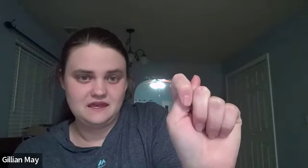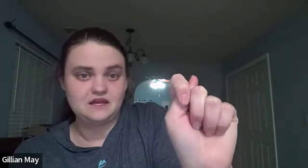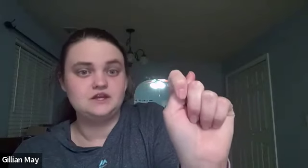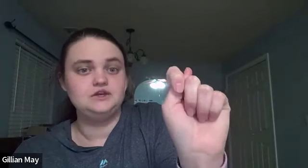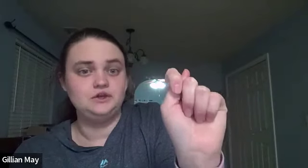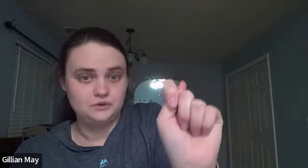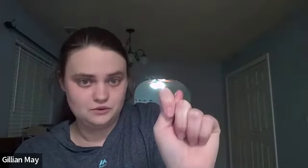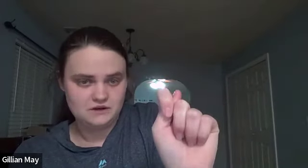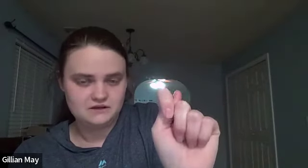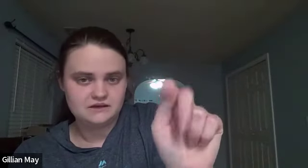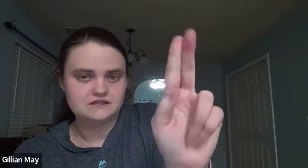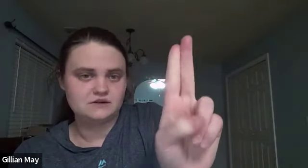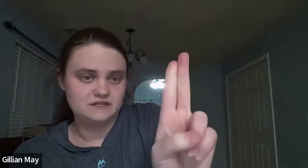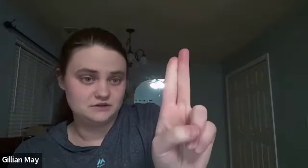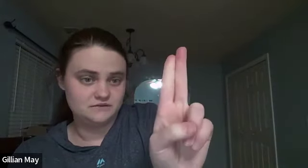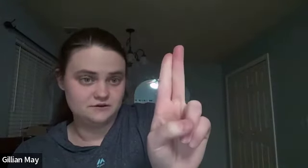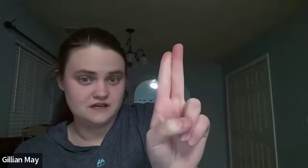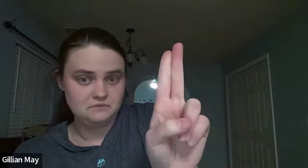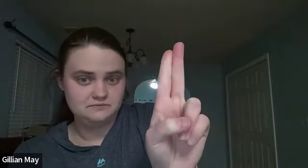Then U is going to be two fingers up.